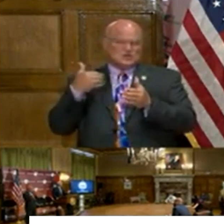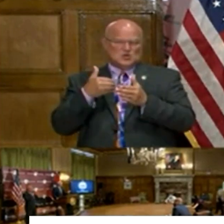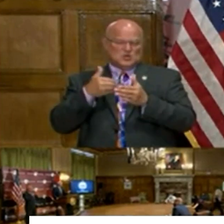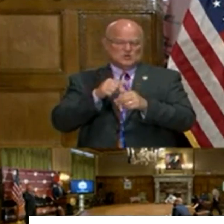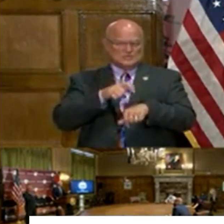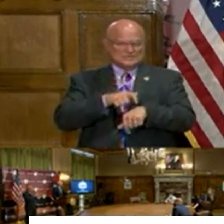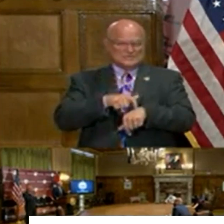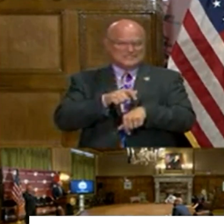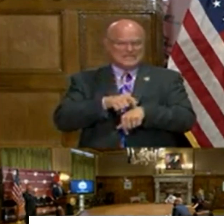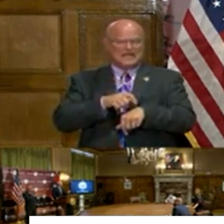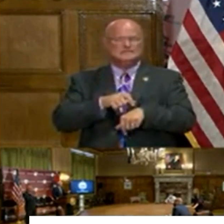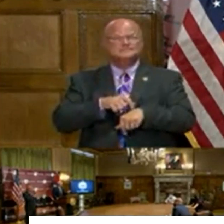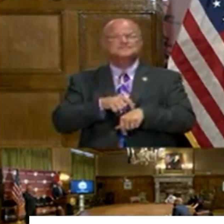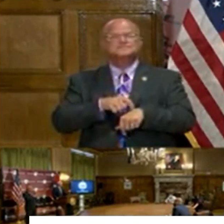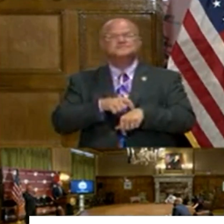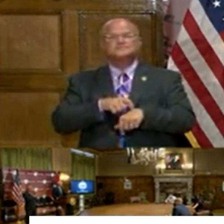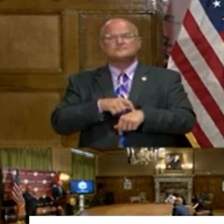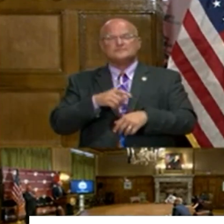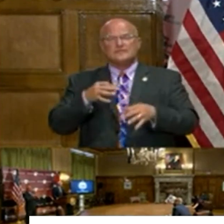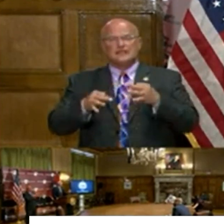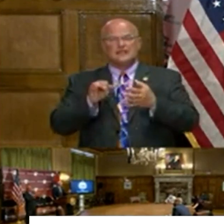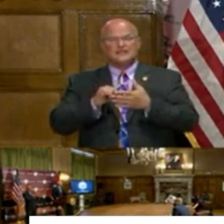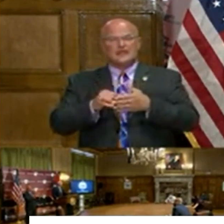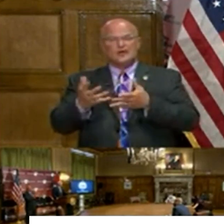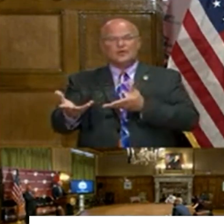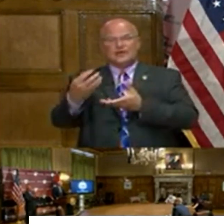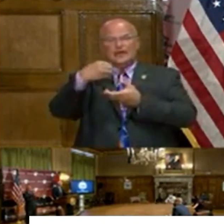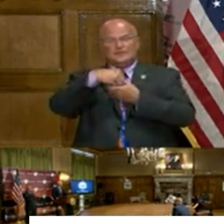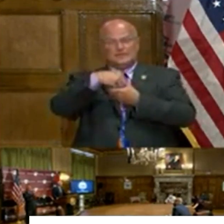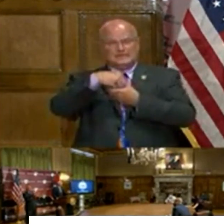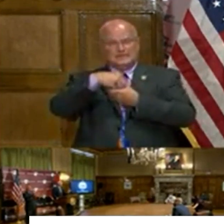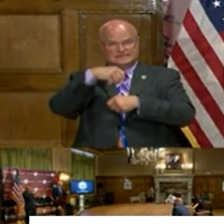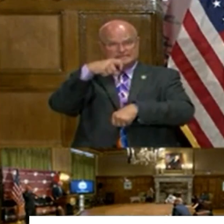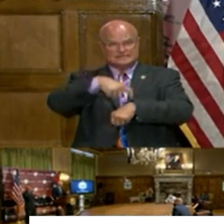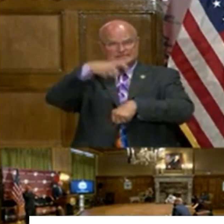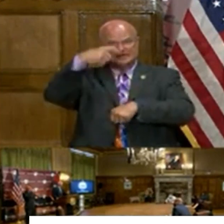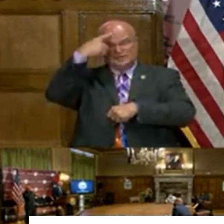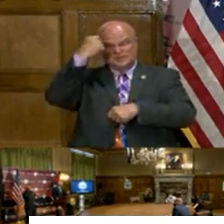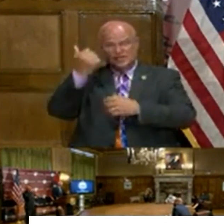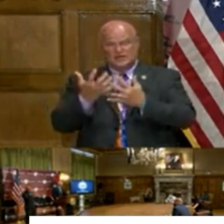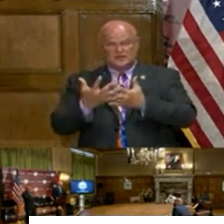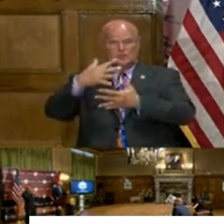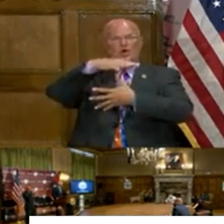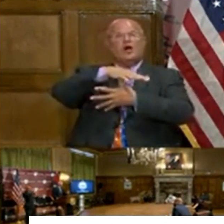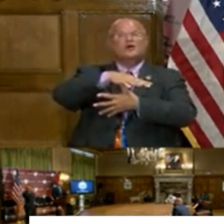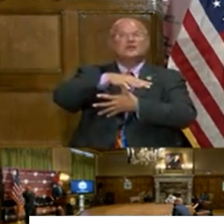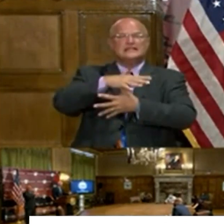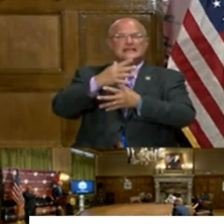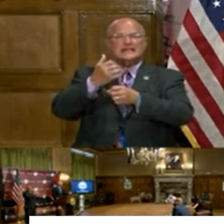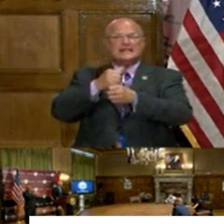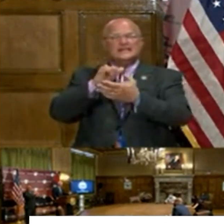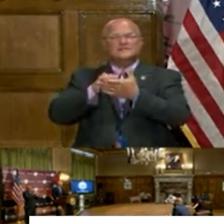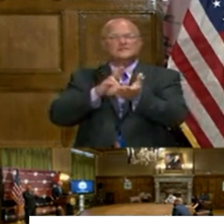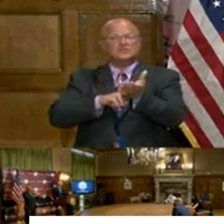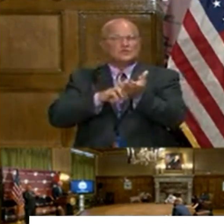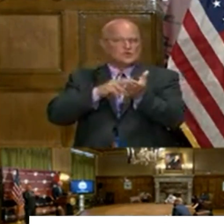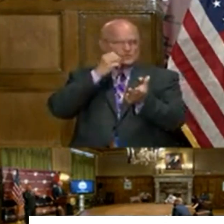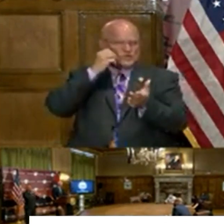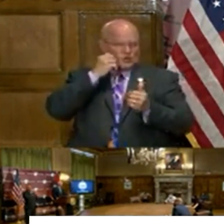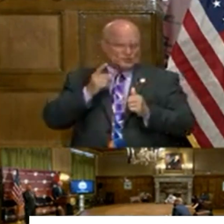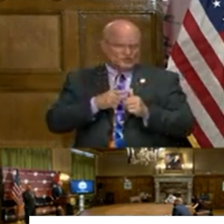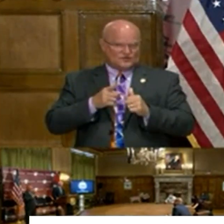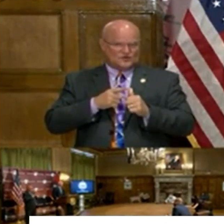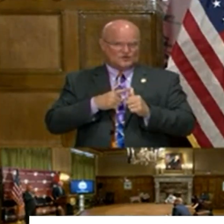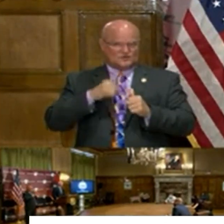in time as to whether that will come in time because of the priority in getting those to the nursing homes